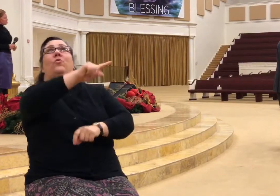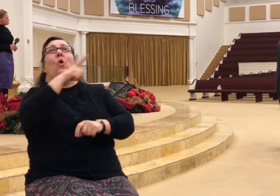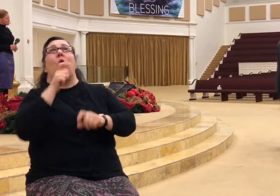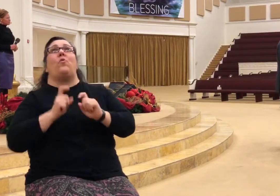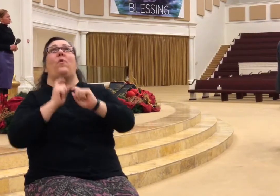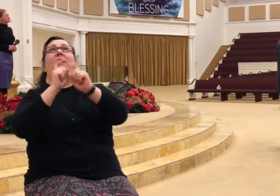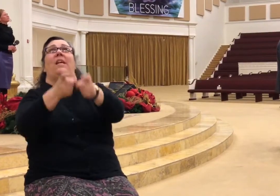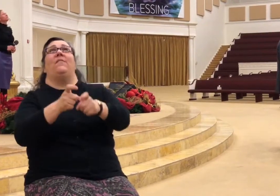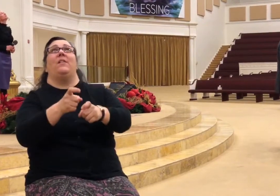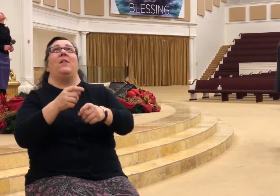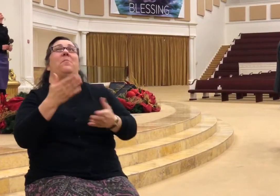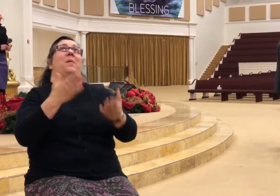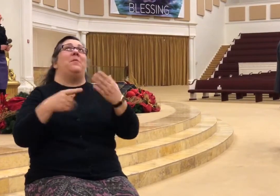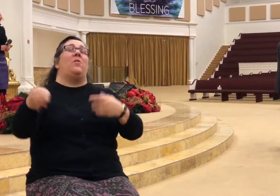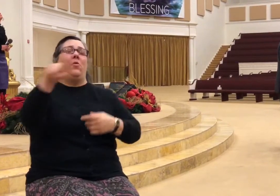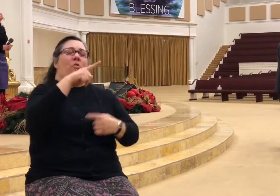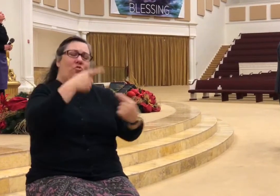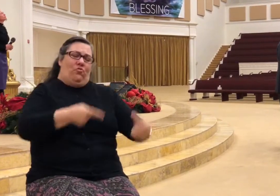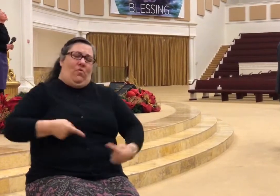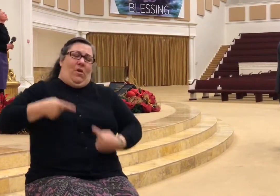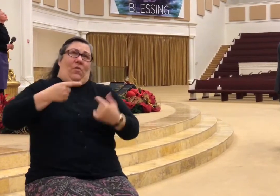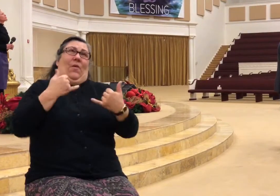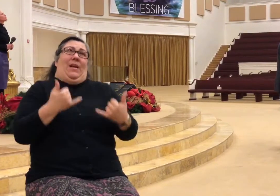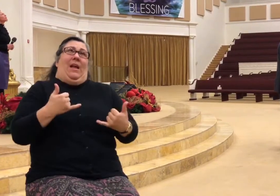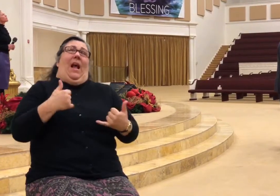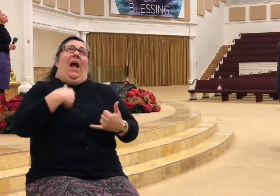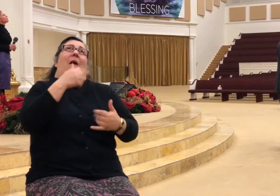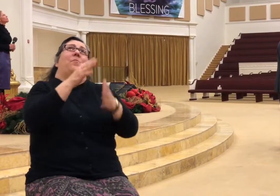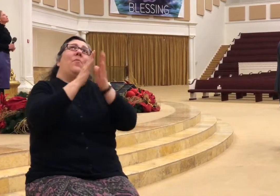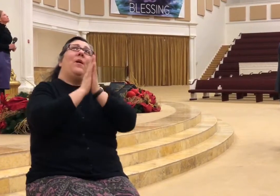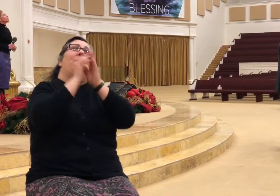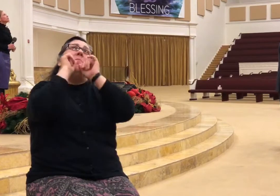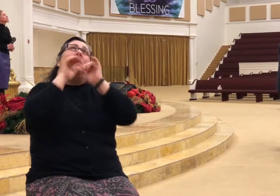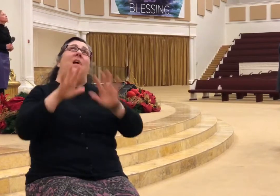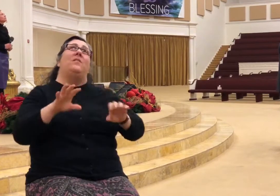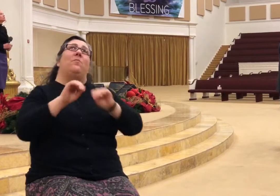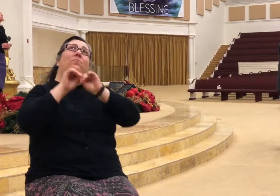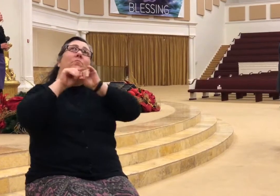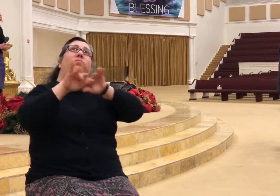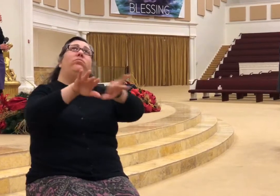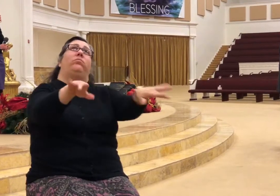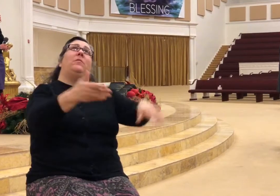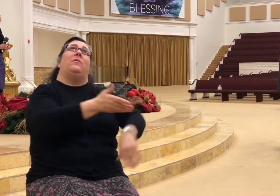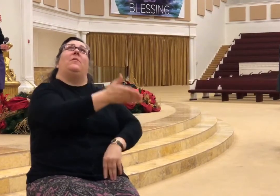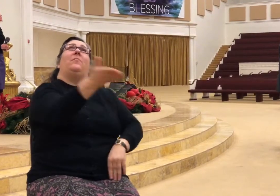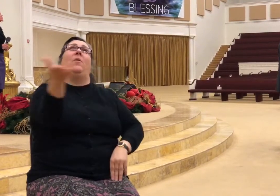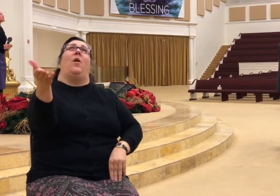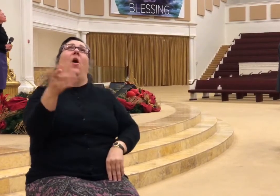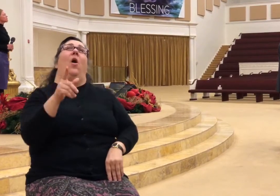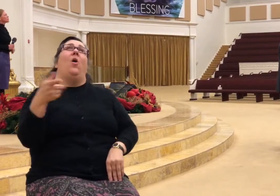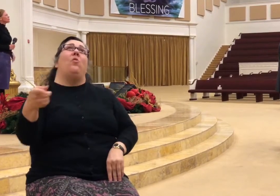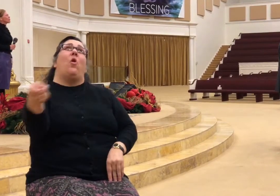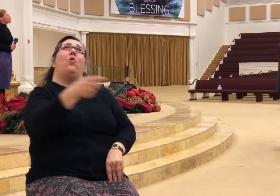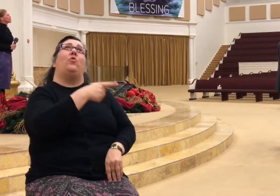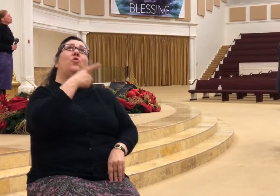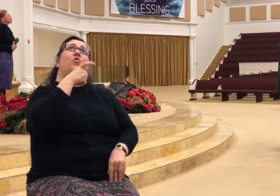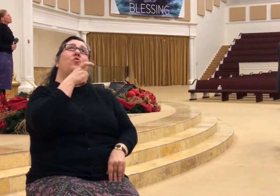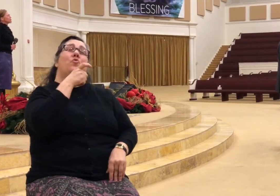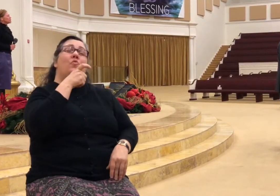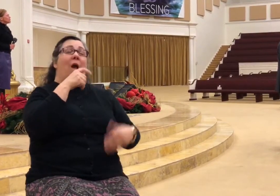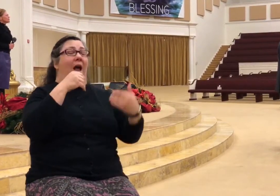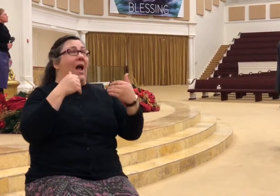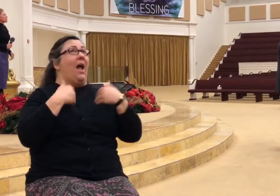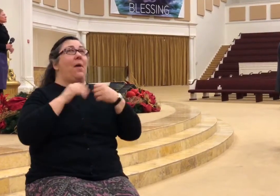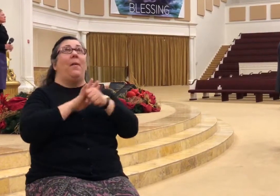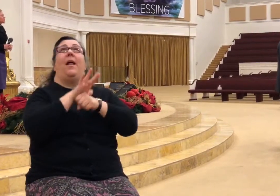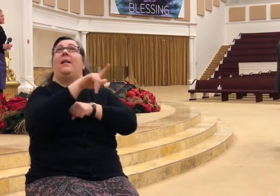those, God, that may be struggling at this time, I pray that blessing would come their way. And Lord, those that are in abundance, I pray that